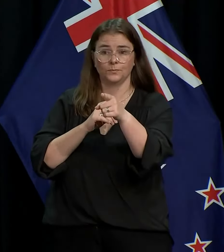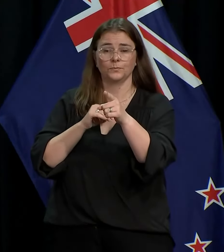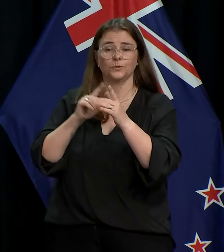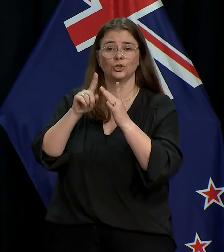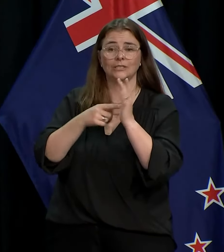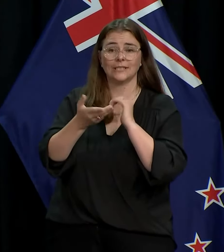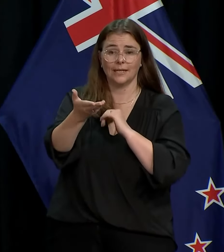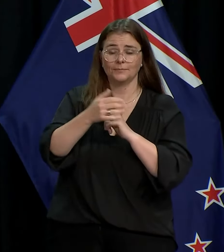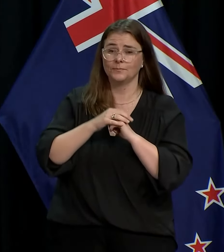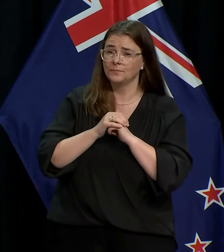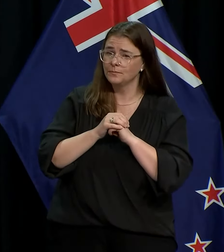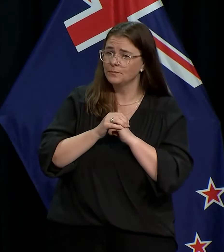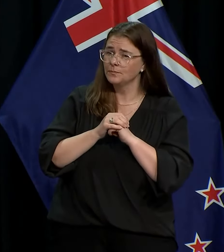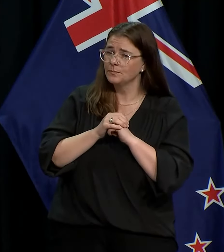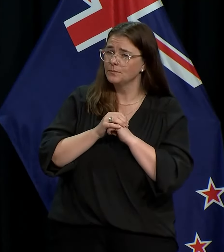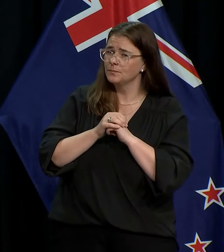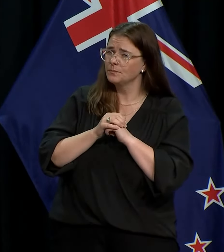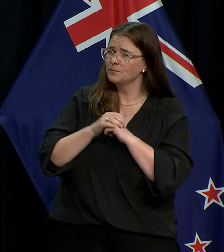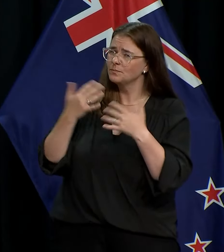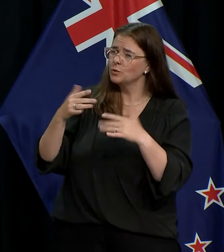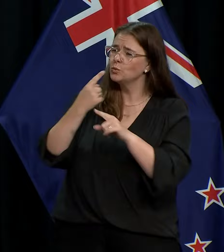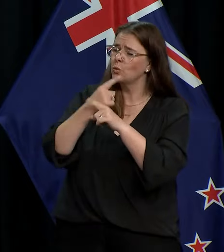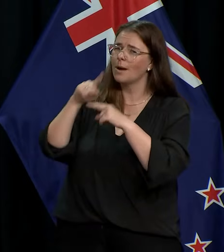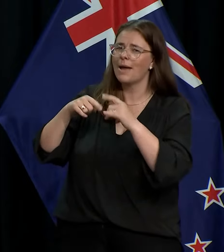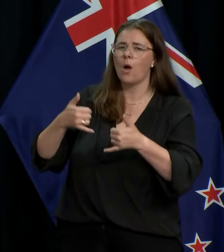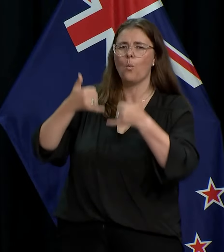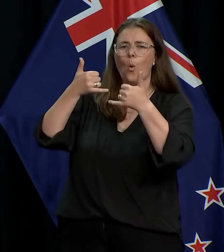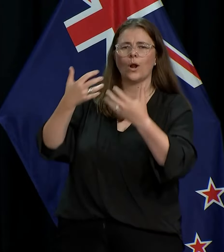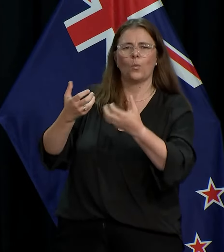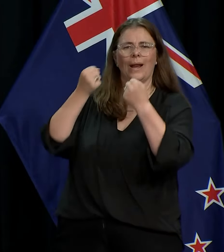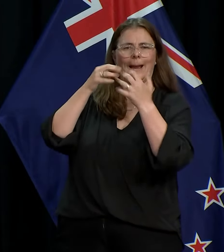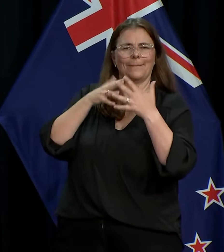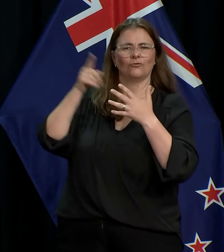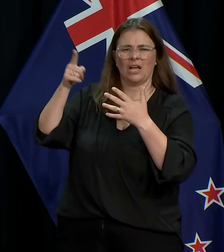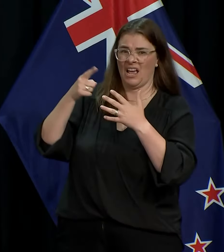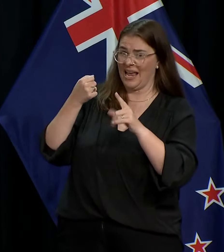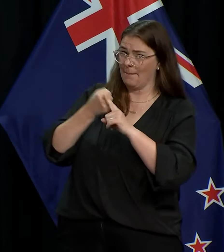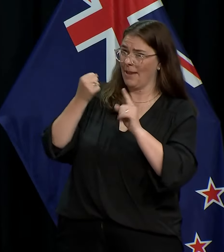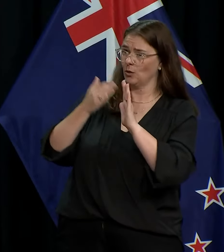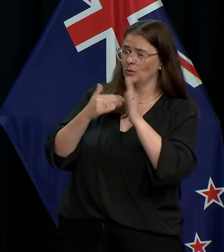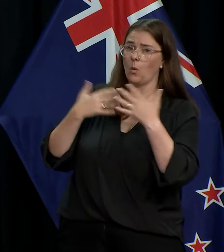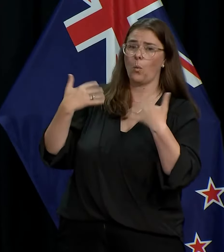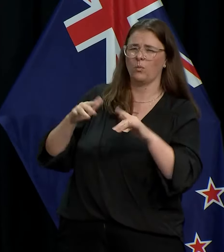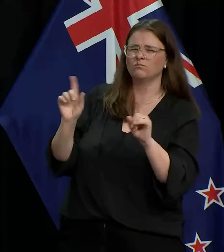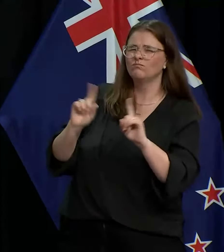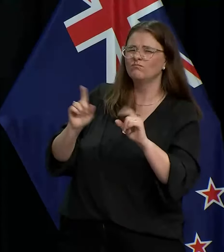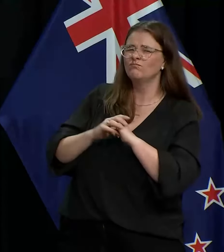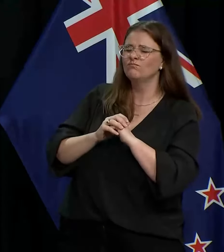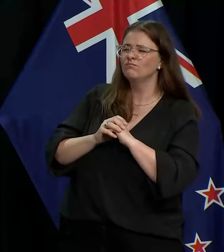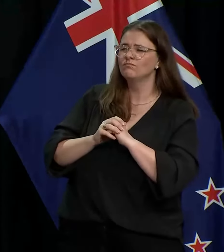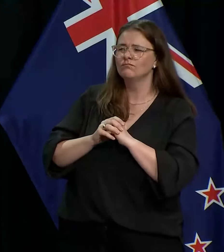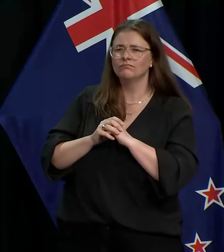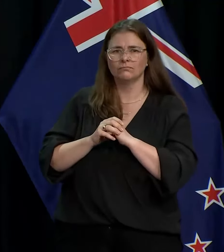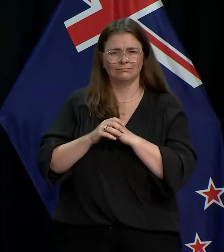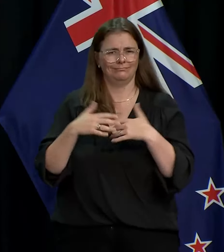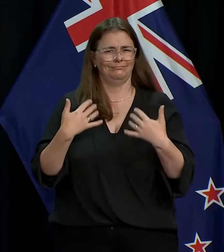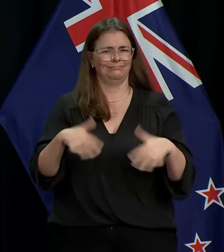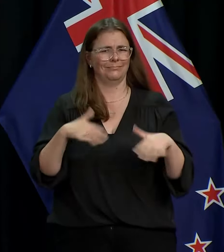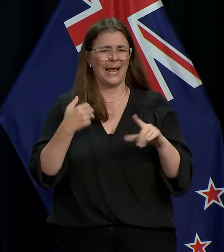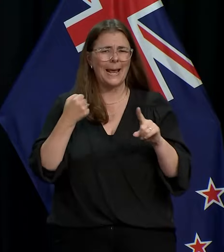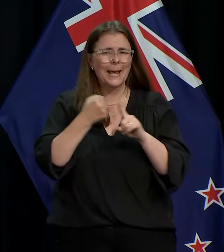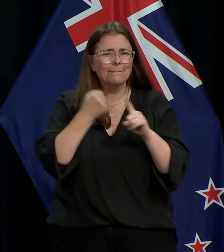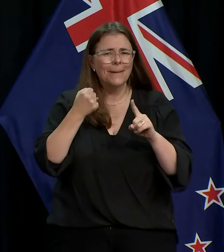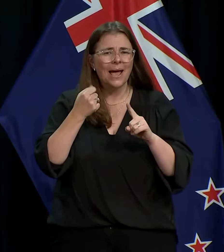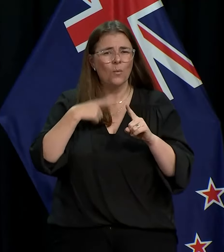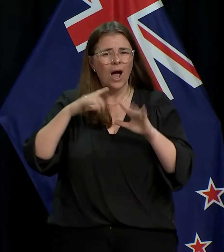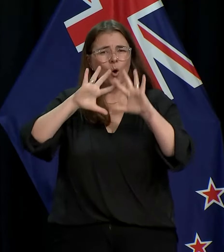what significance does that win have for us here in New Zealand? I don't think we can underestimate the impact of